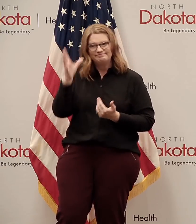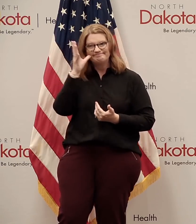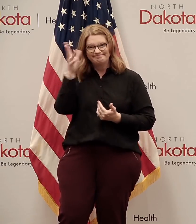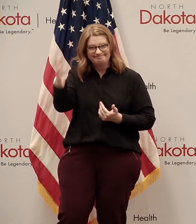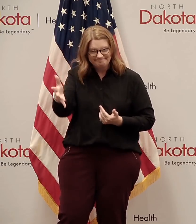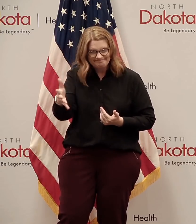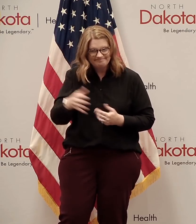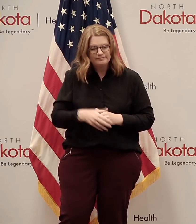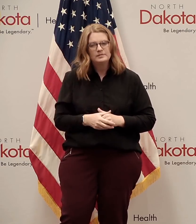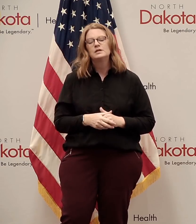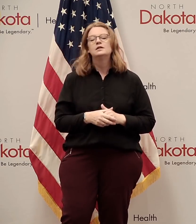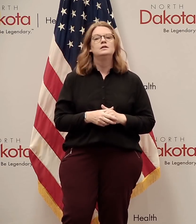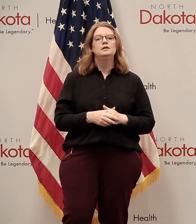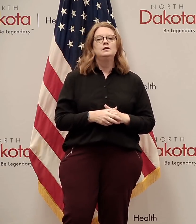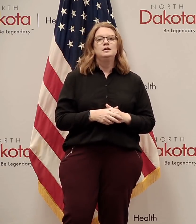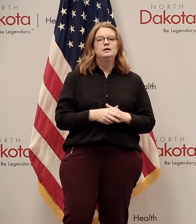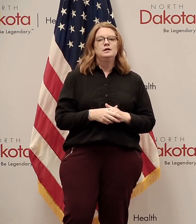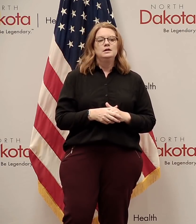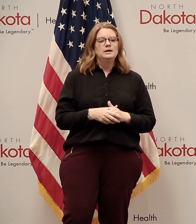ahead.